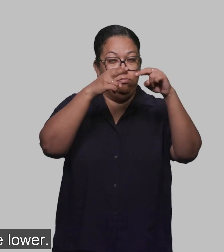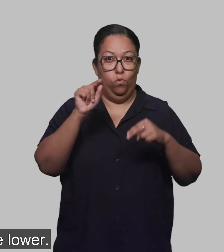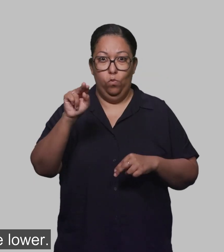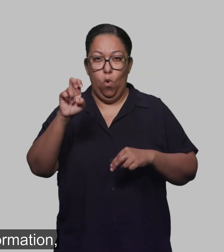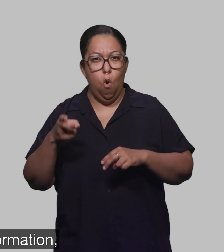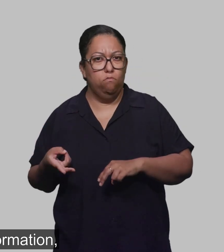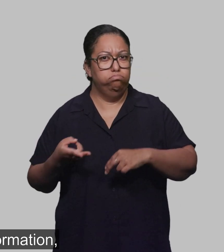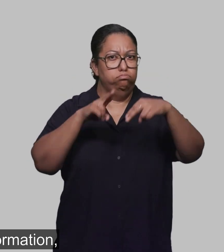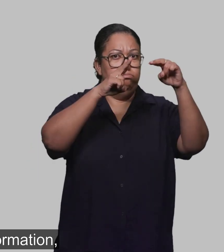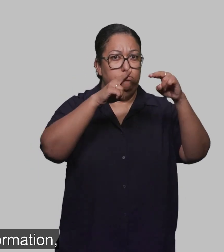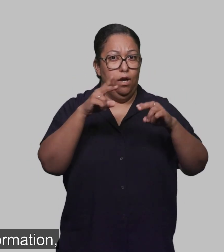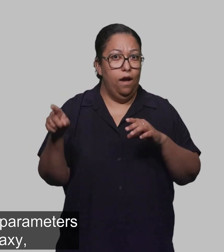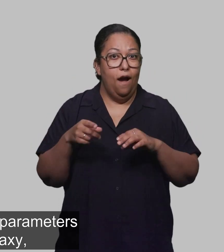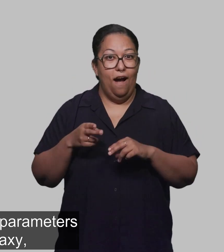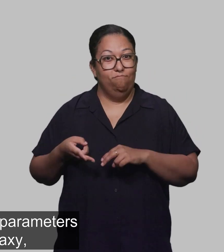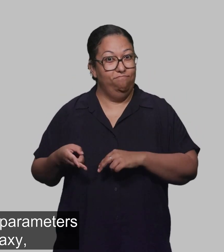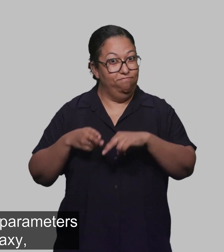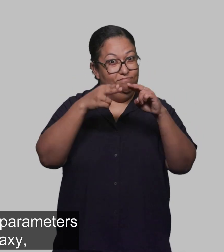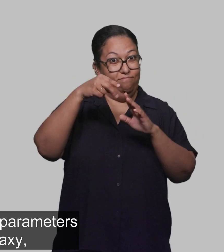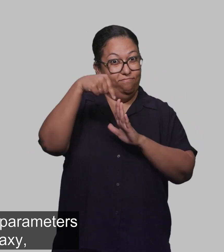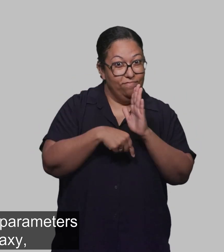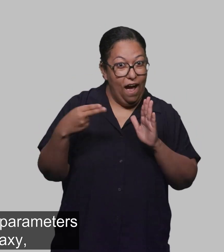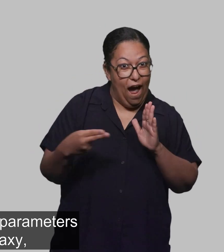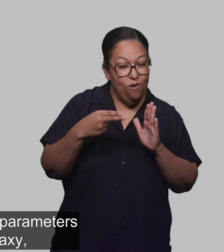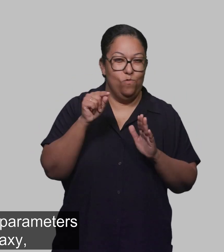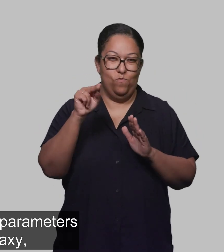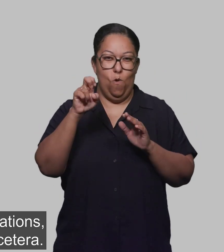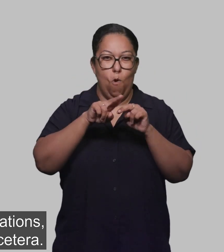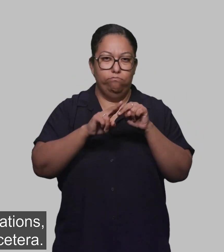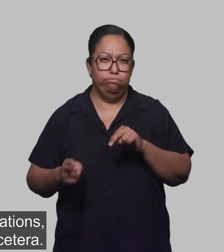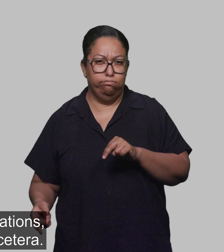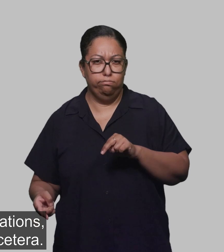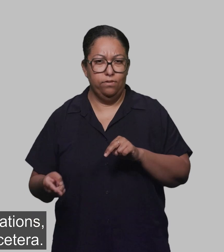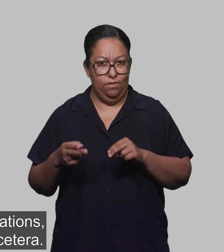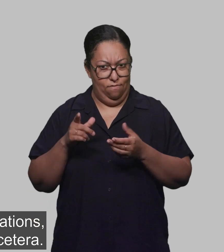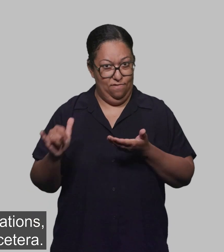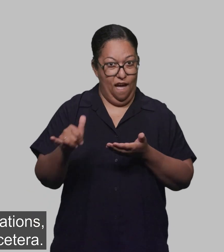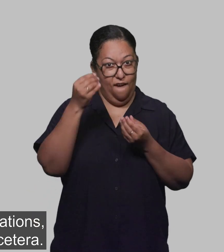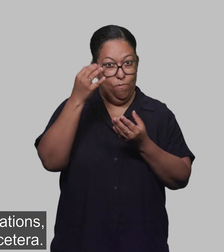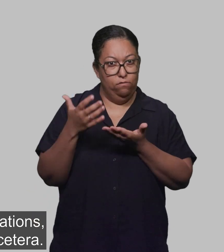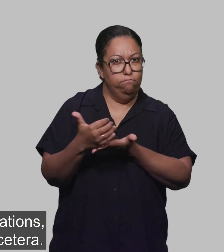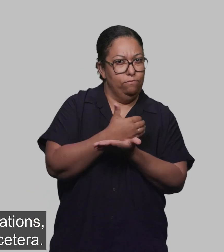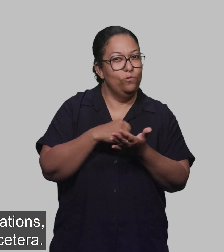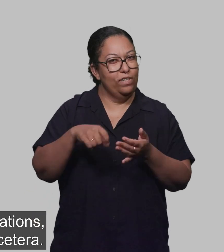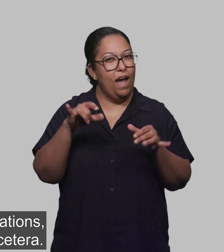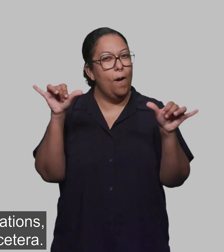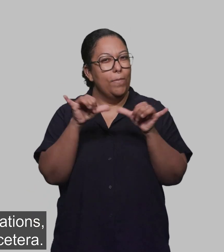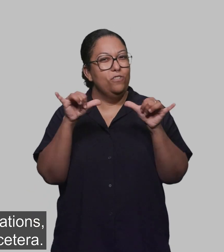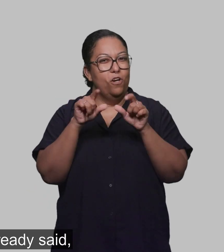lower. Using this information, you can monitor parameters of the galaxy, make calculations, and et